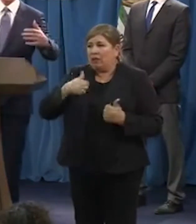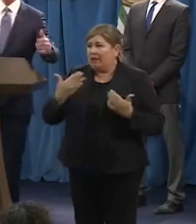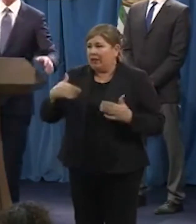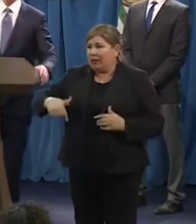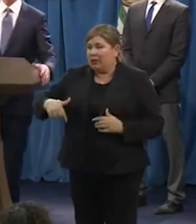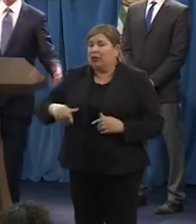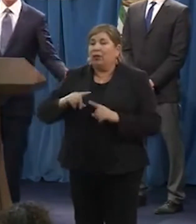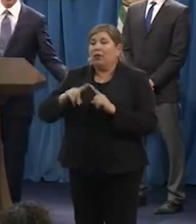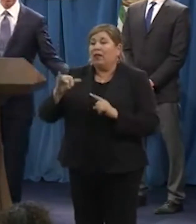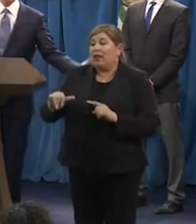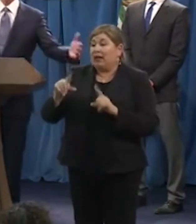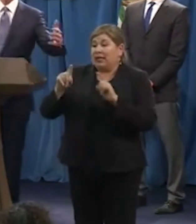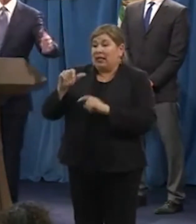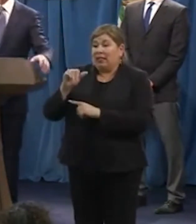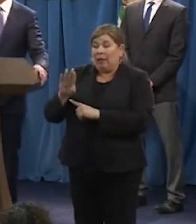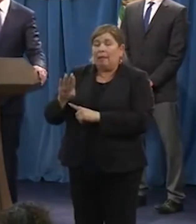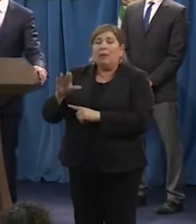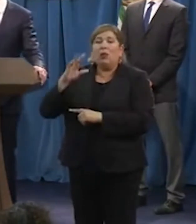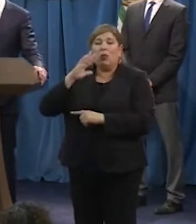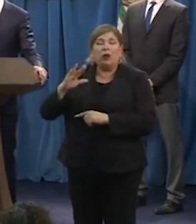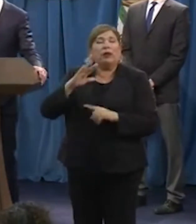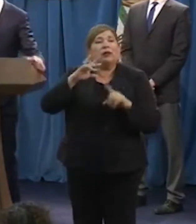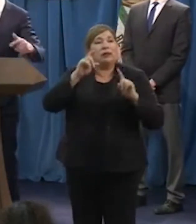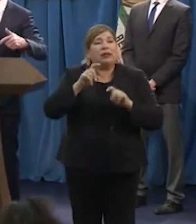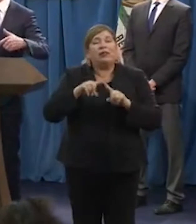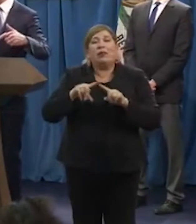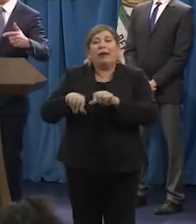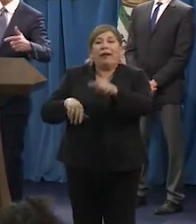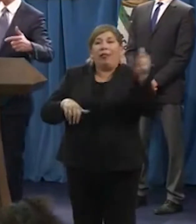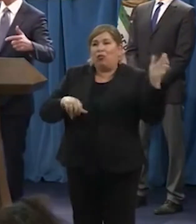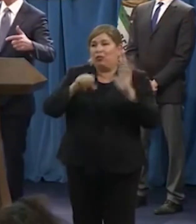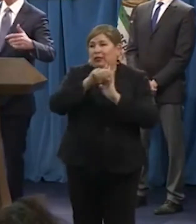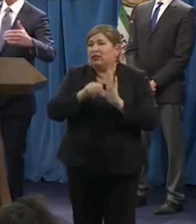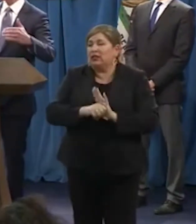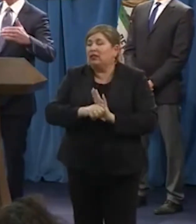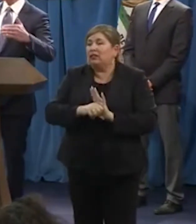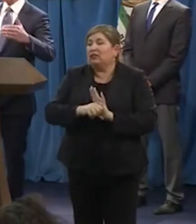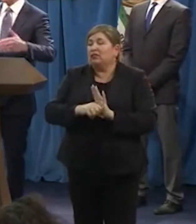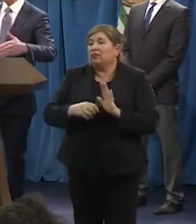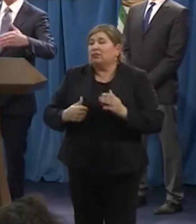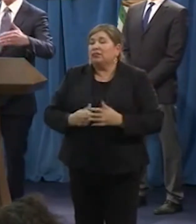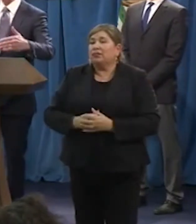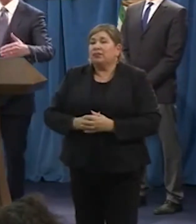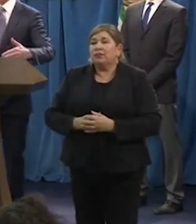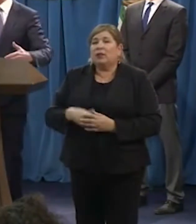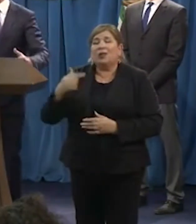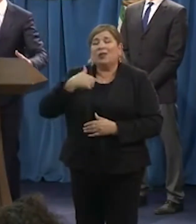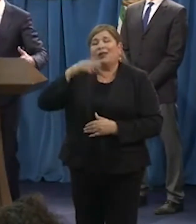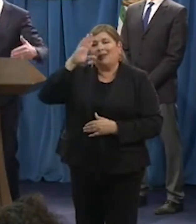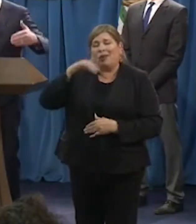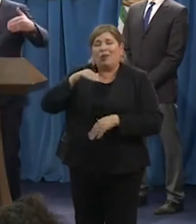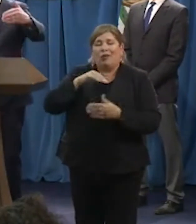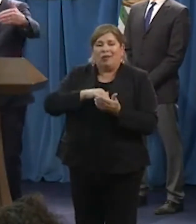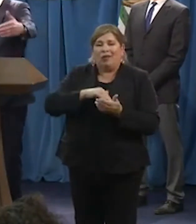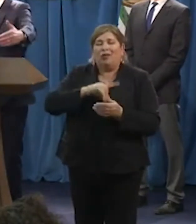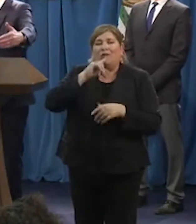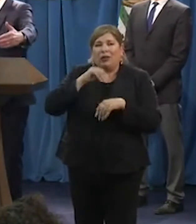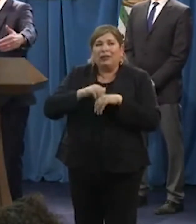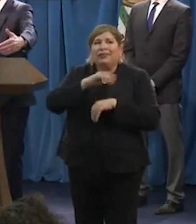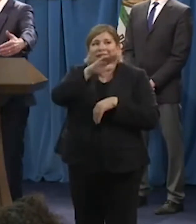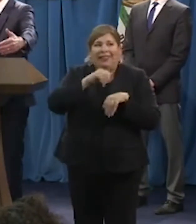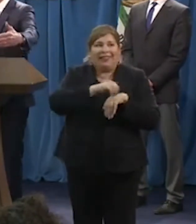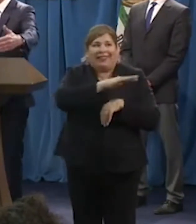testing labs that are absorbing people from out of state. Accordingly, we know doctors are sending tests out of